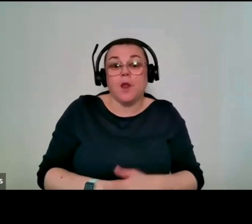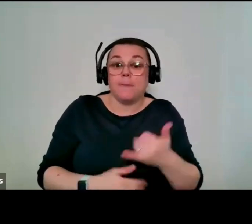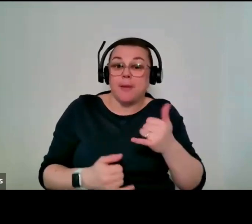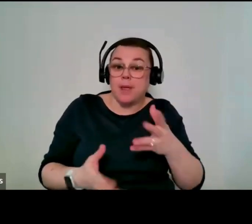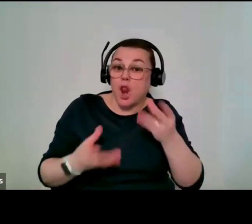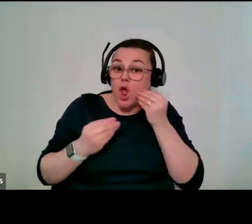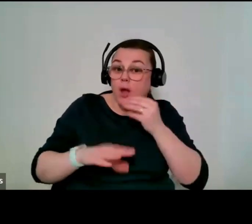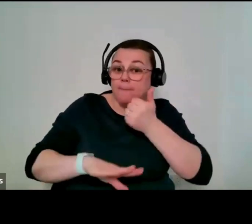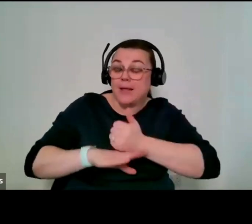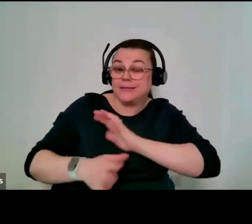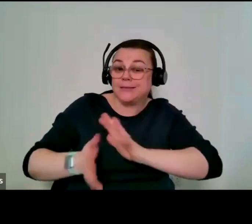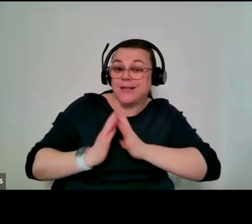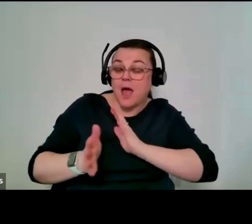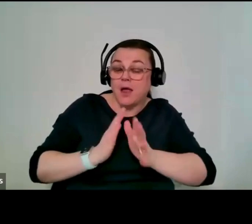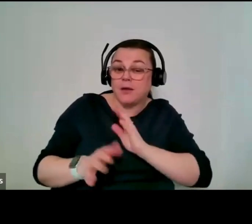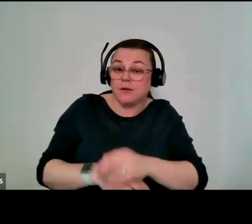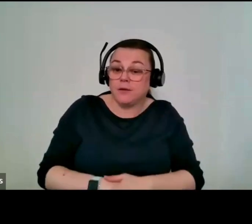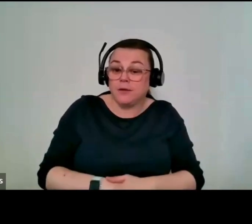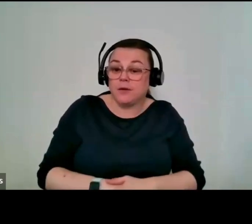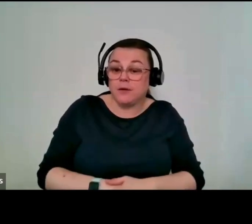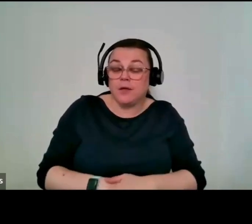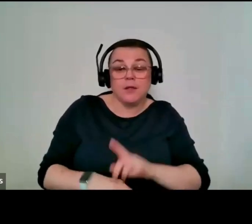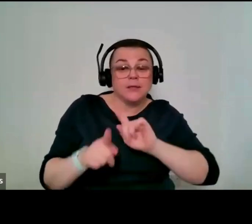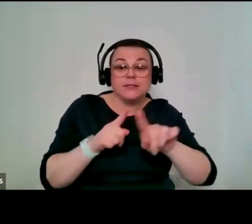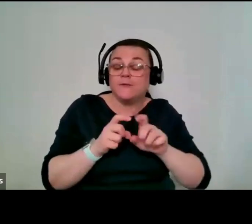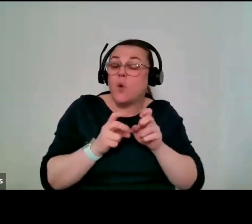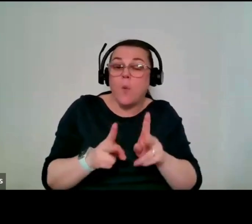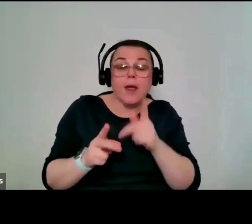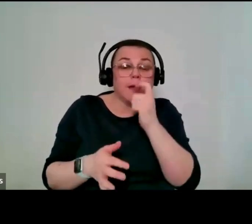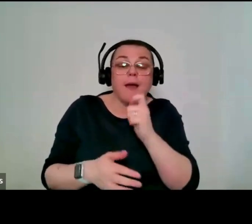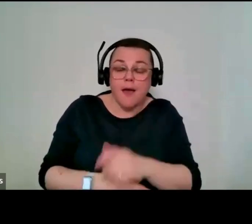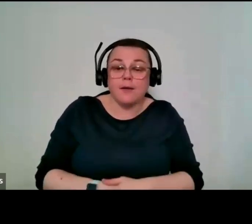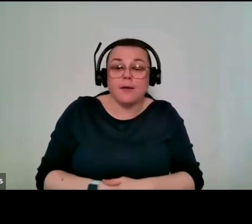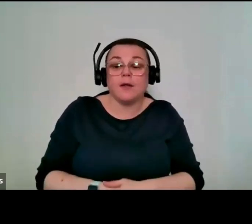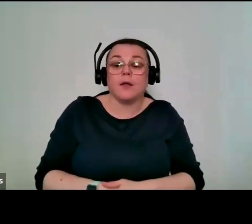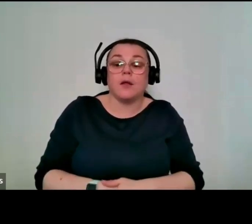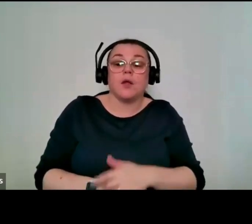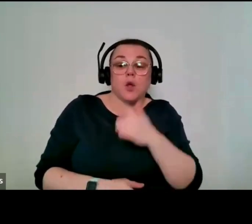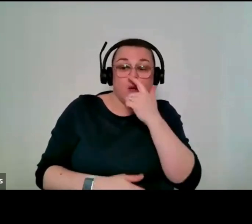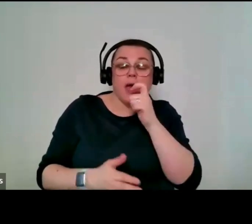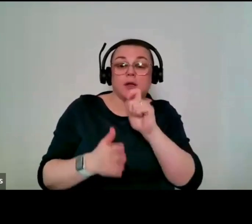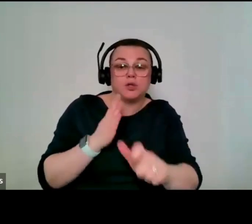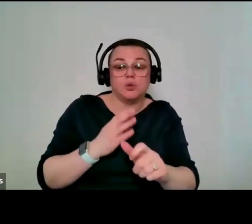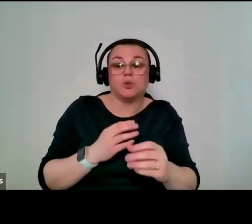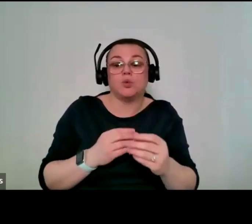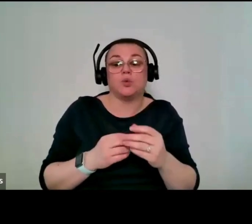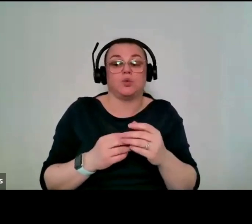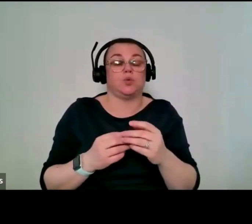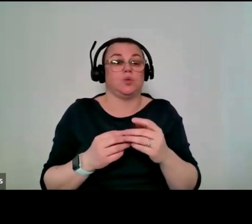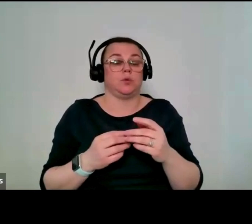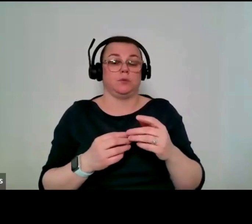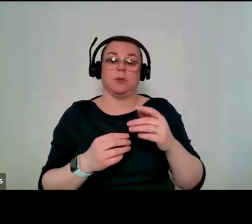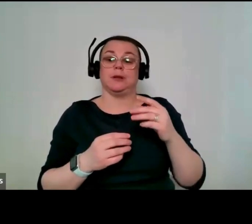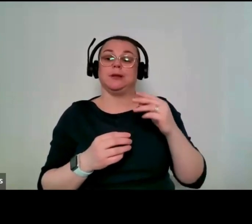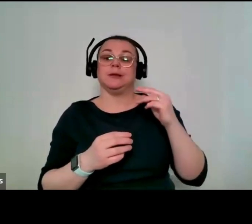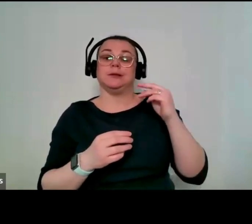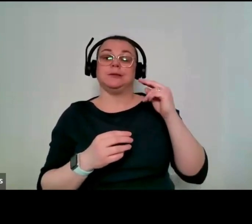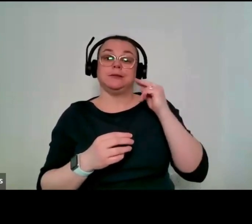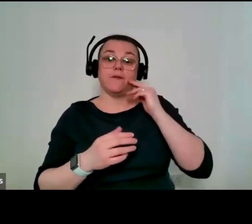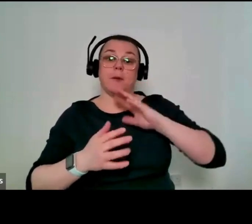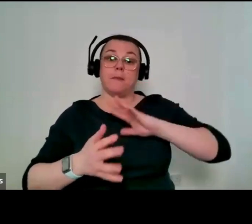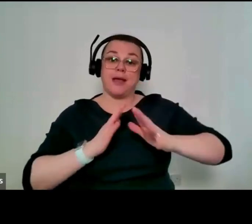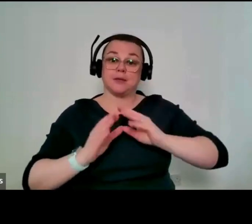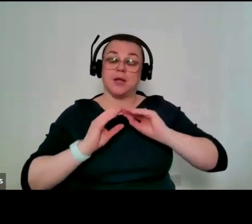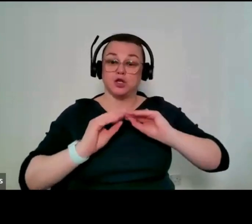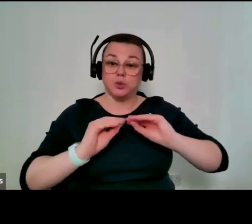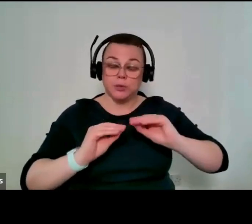sign language as well. There's so many ways of doing this. You can do this with trained BSL tutors,